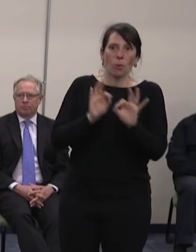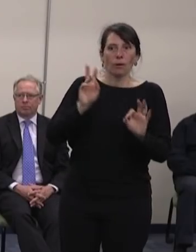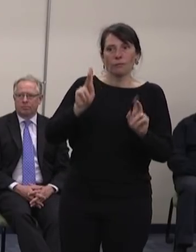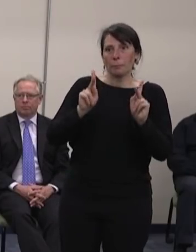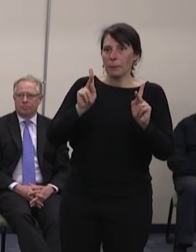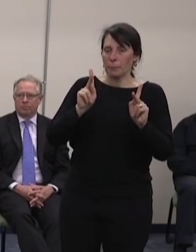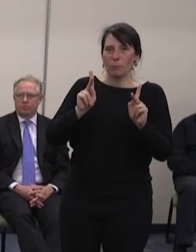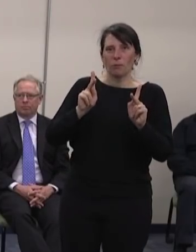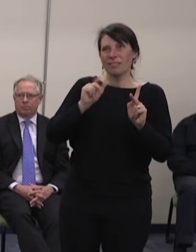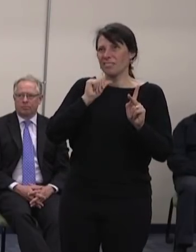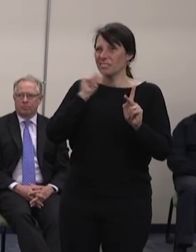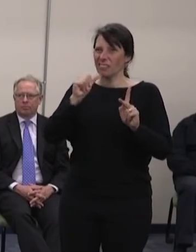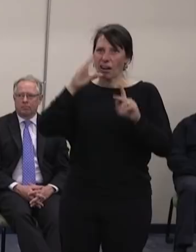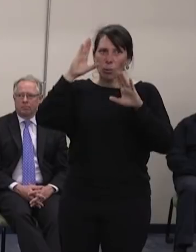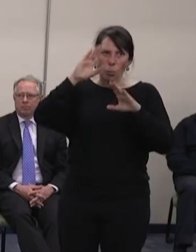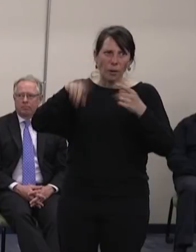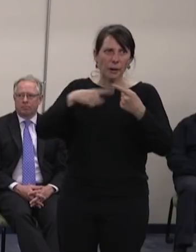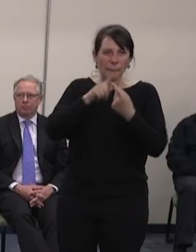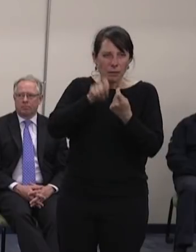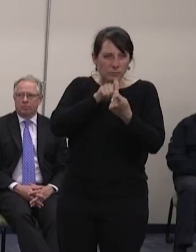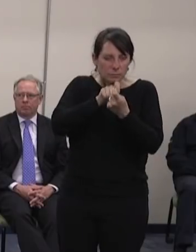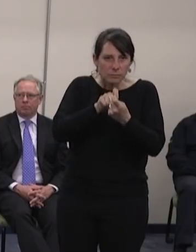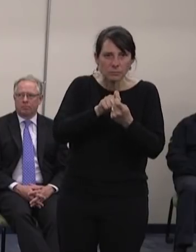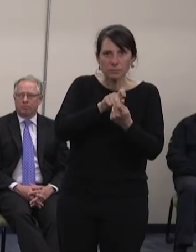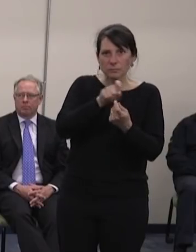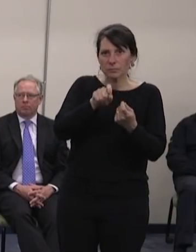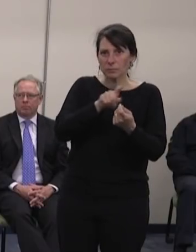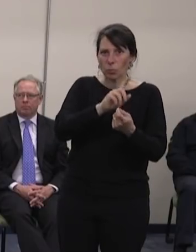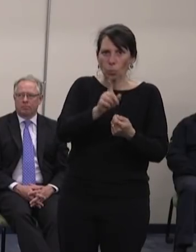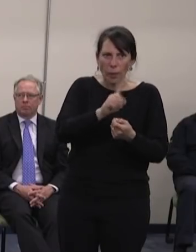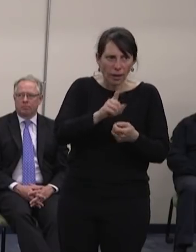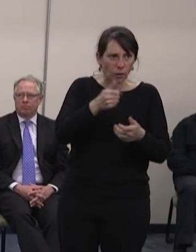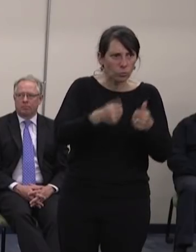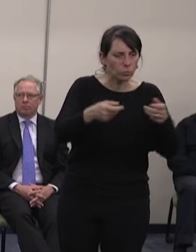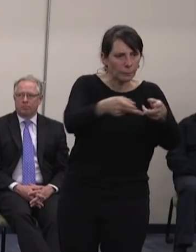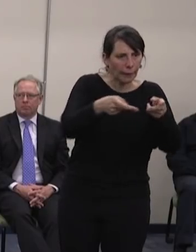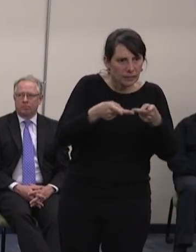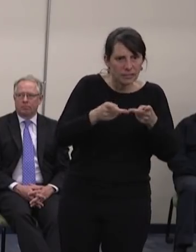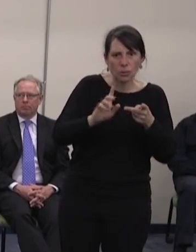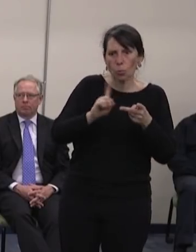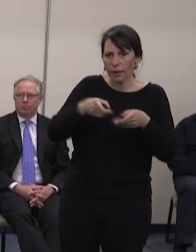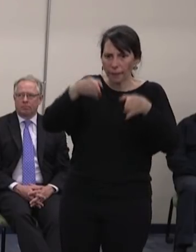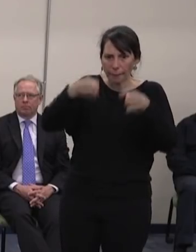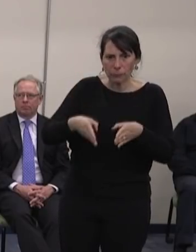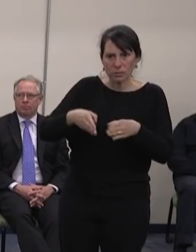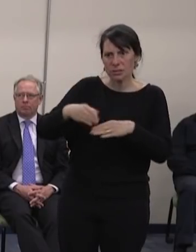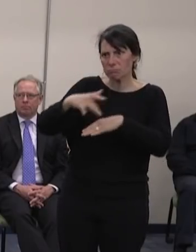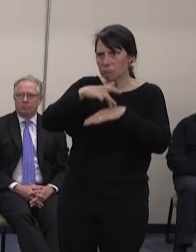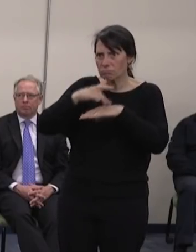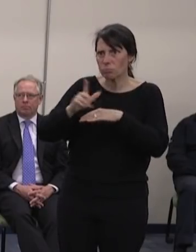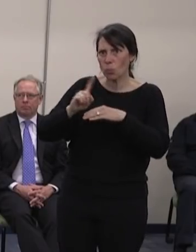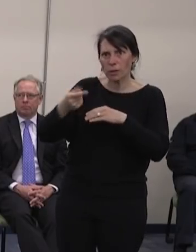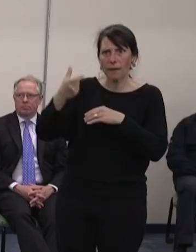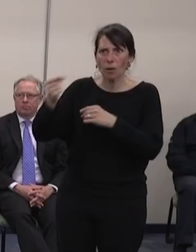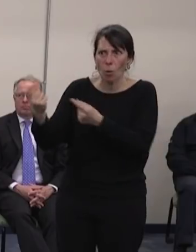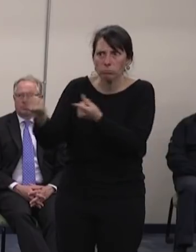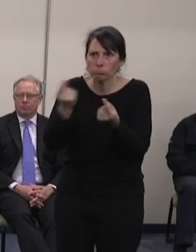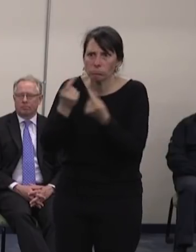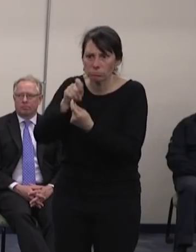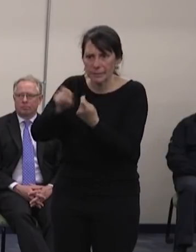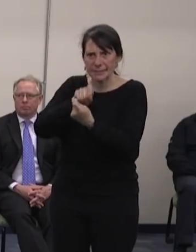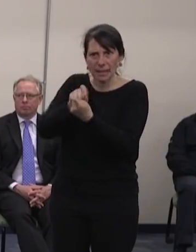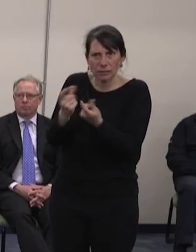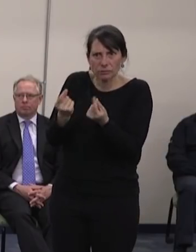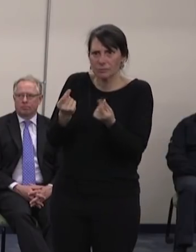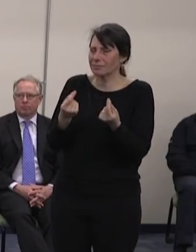specific locations where people with COVID-19 went. At this time, we must all assume